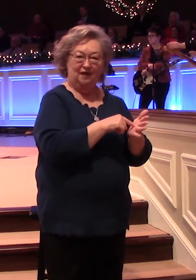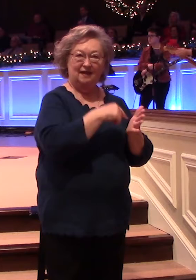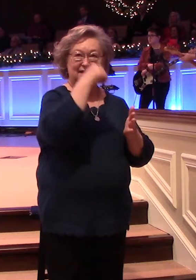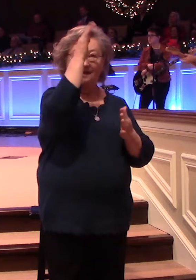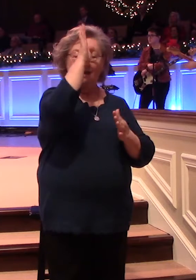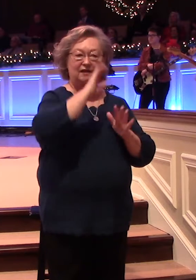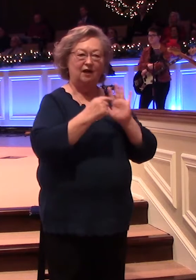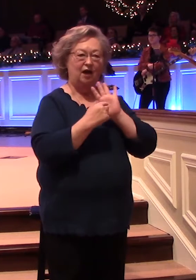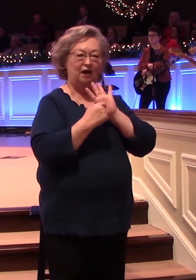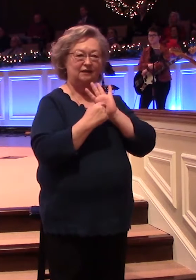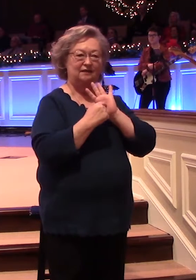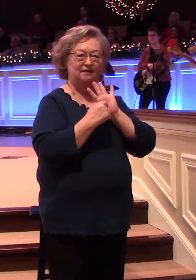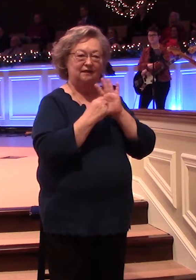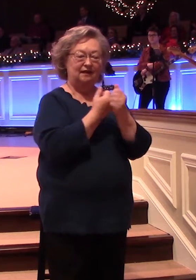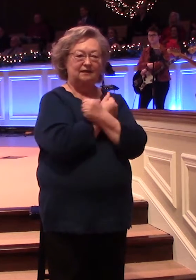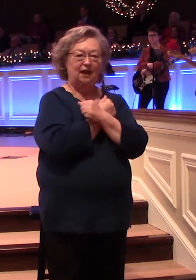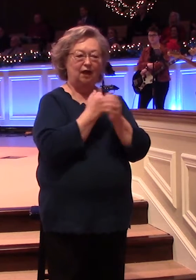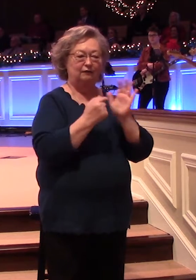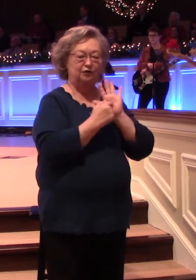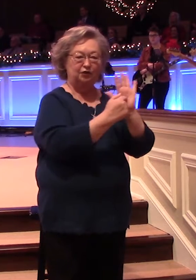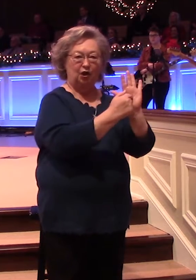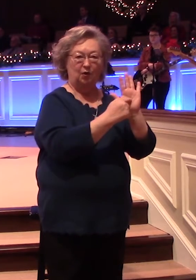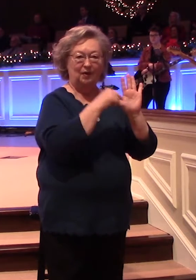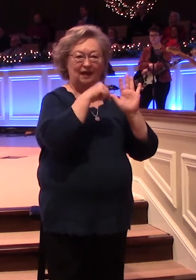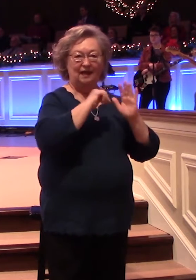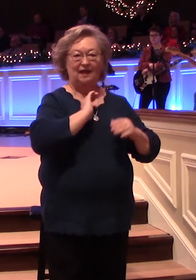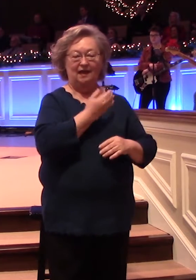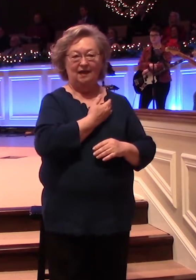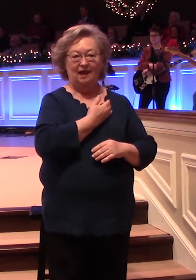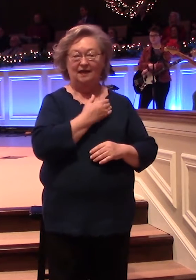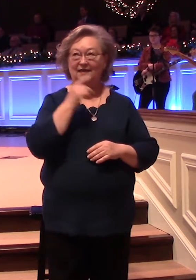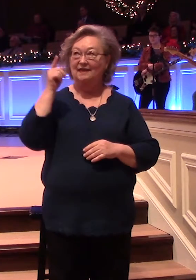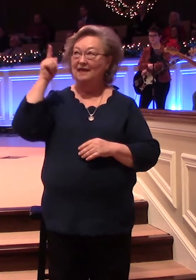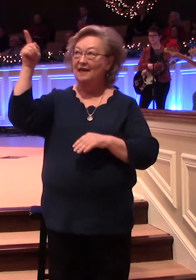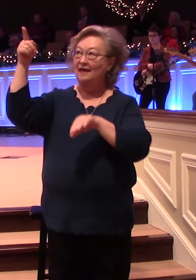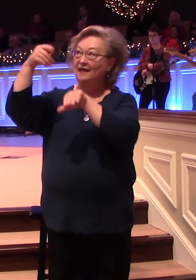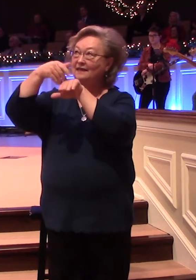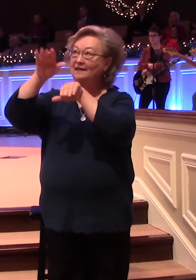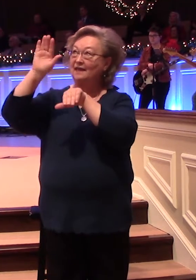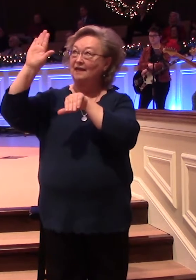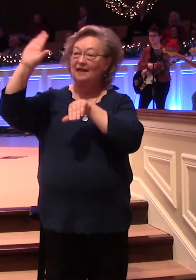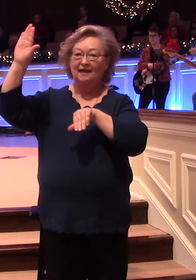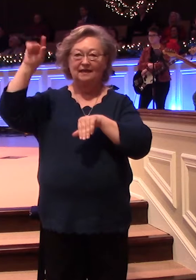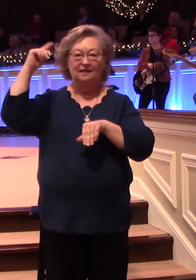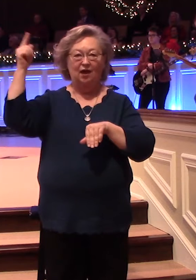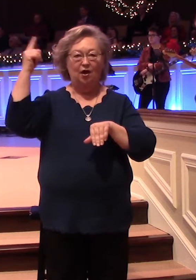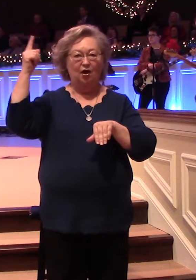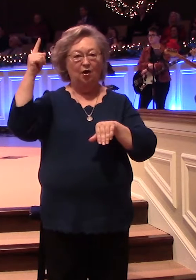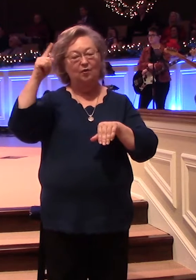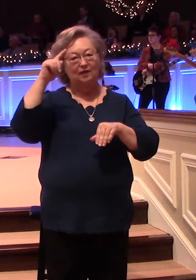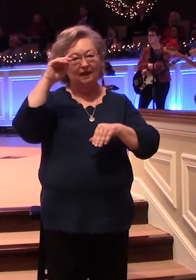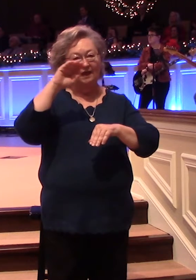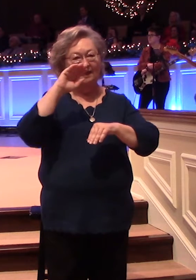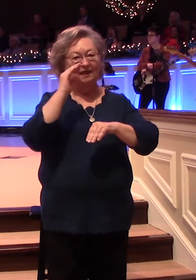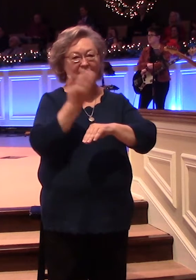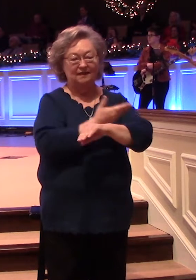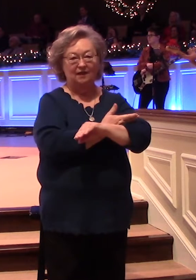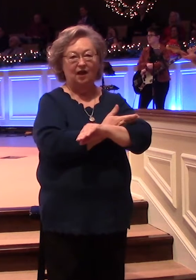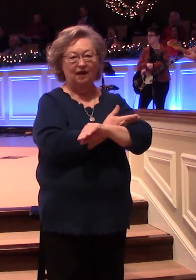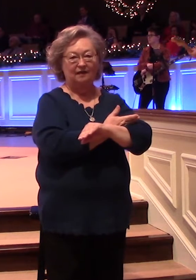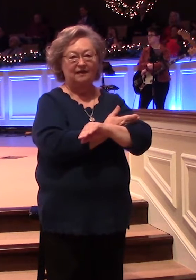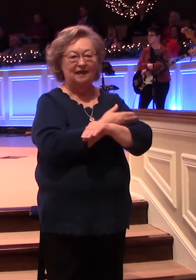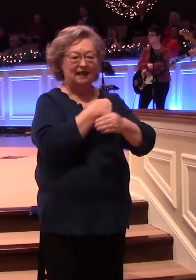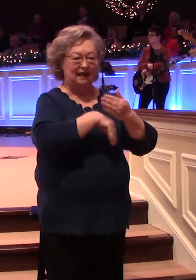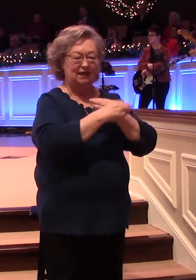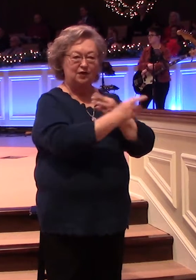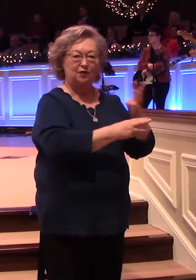us, that God sent his only begotten Son into the world that we might live through him. And this is